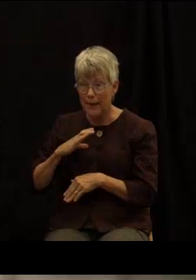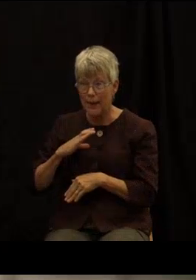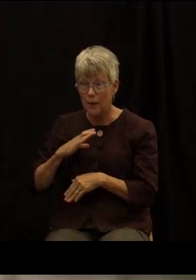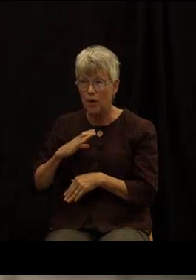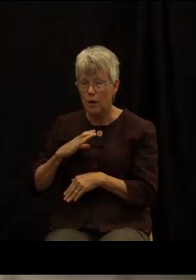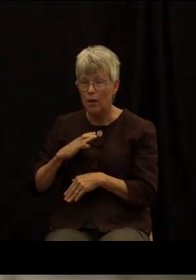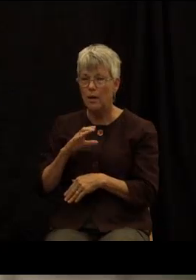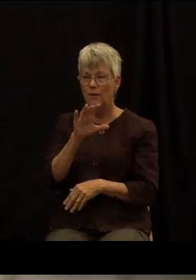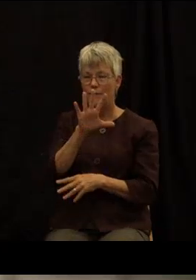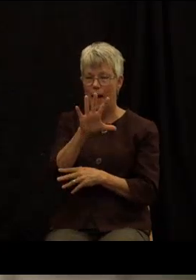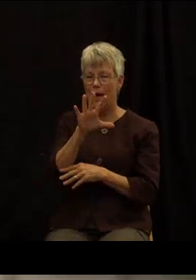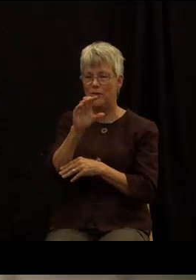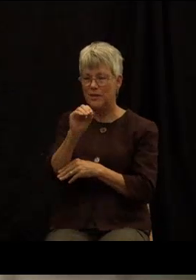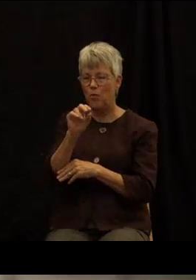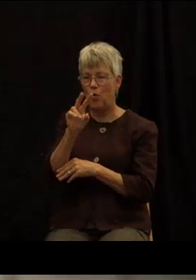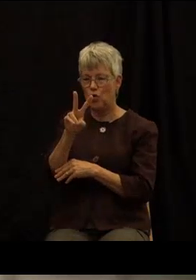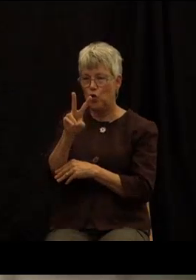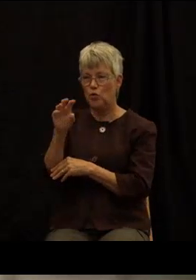50-20.